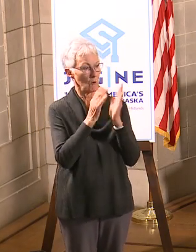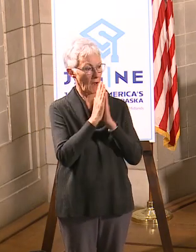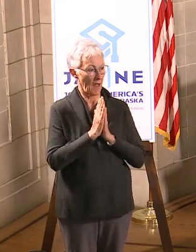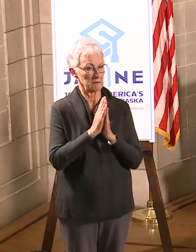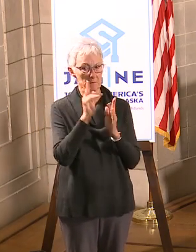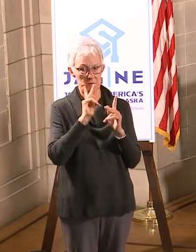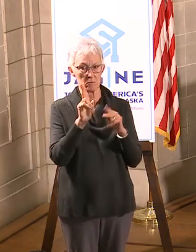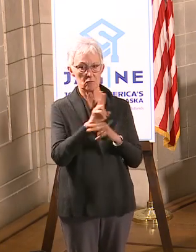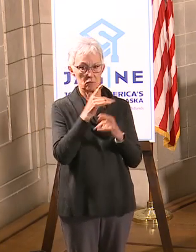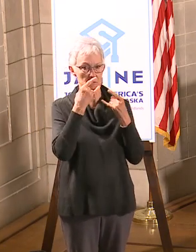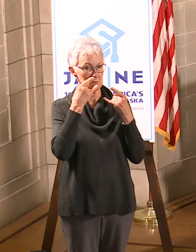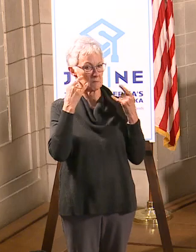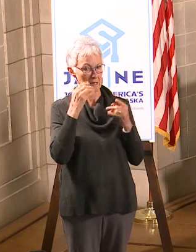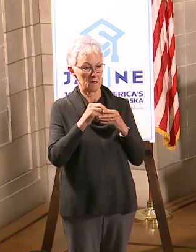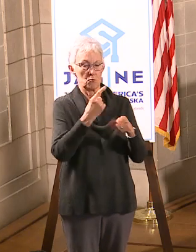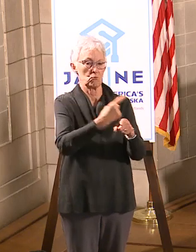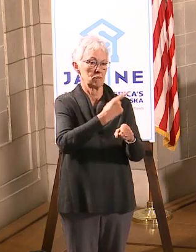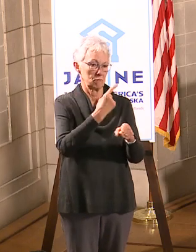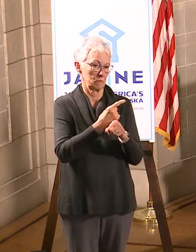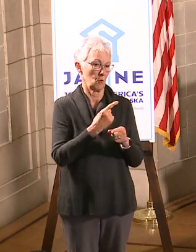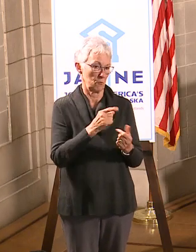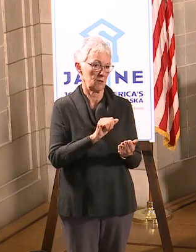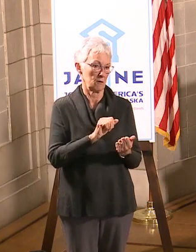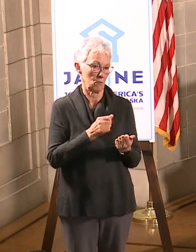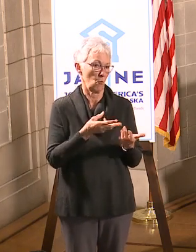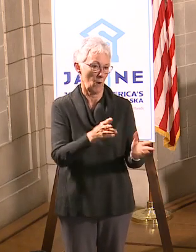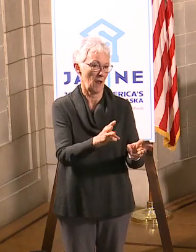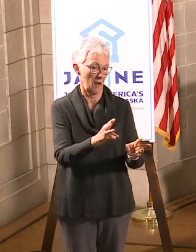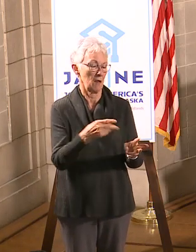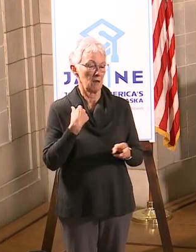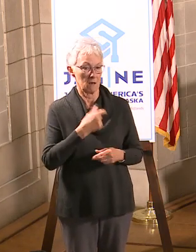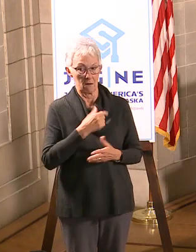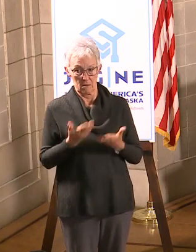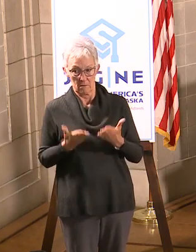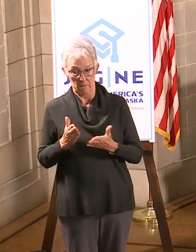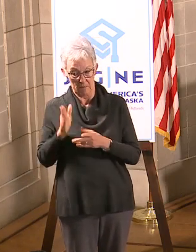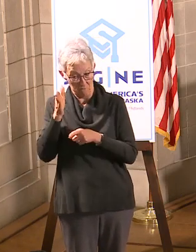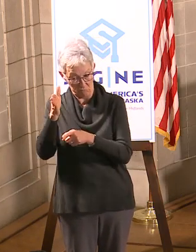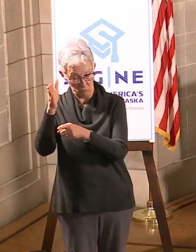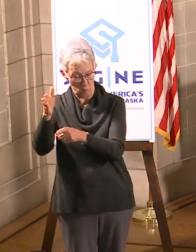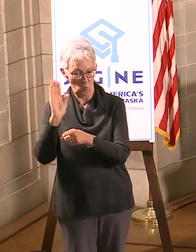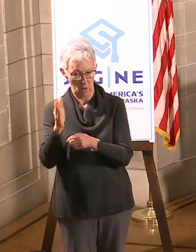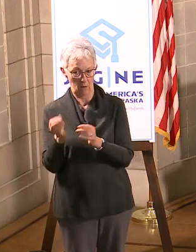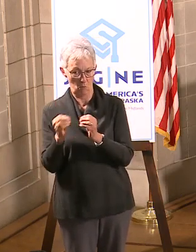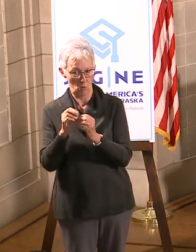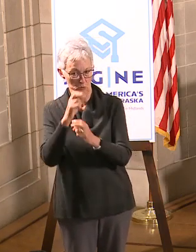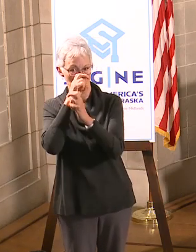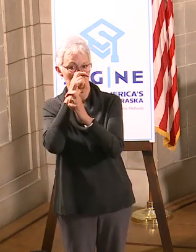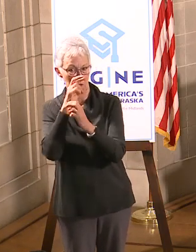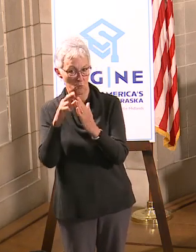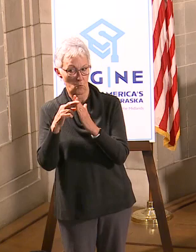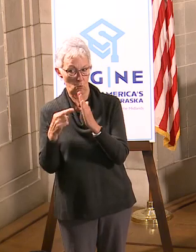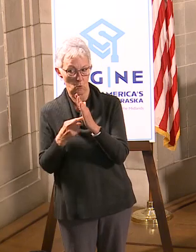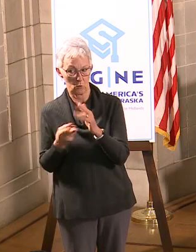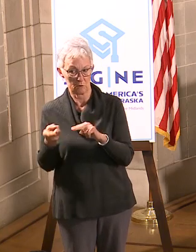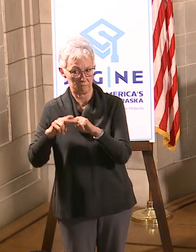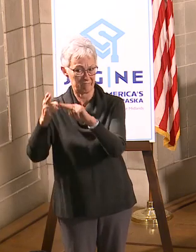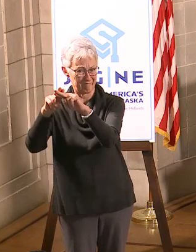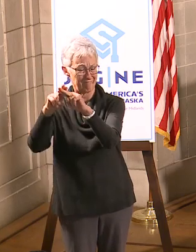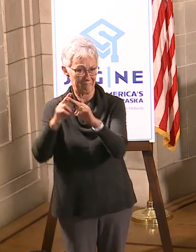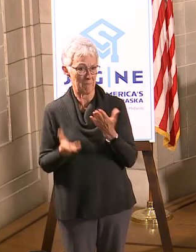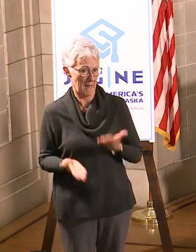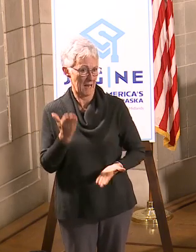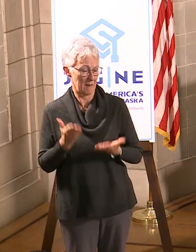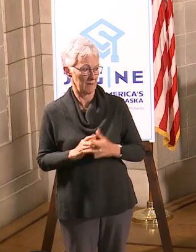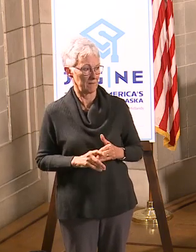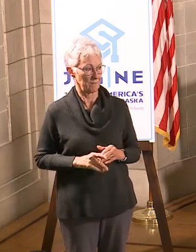consider additional strengthenings of those DHMs down the road if we don't get a handle on slowing down the spread of the virus. But I also want to remind people